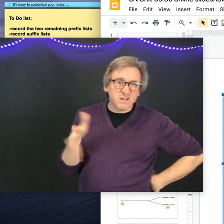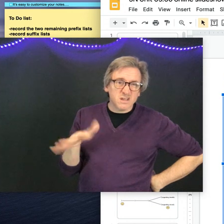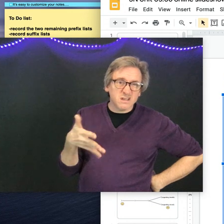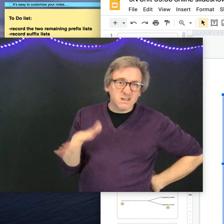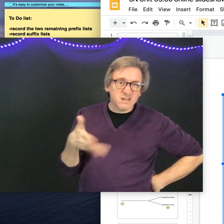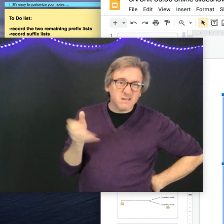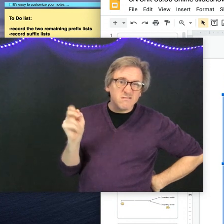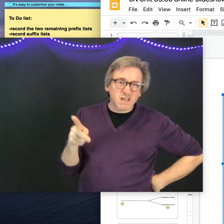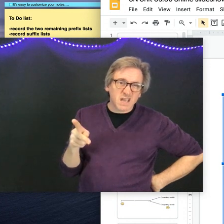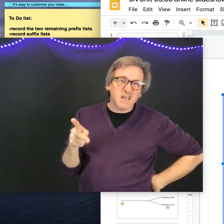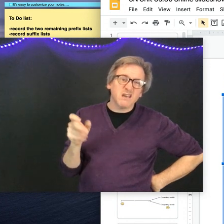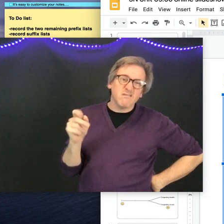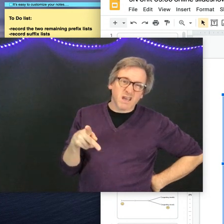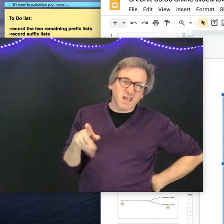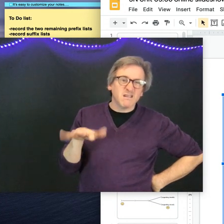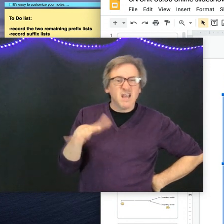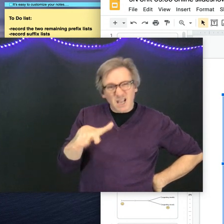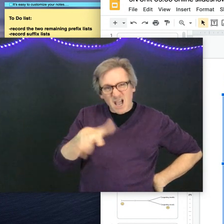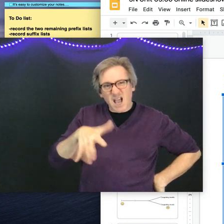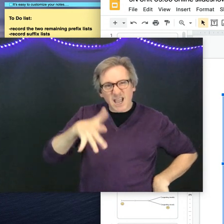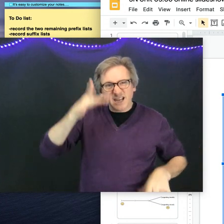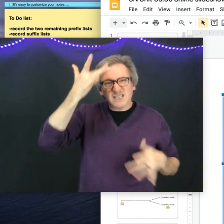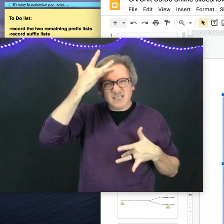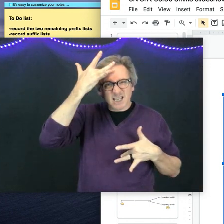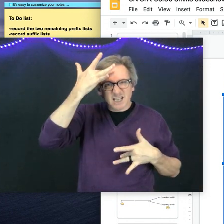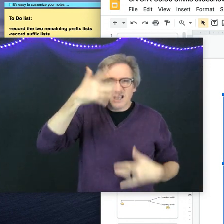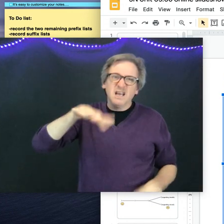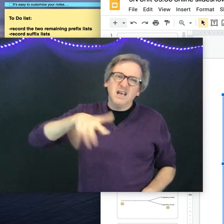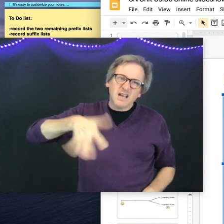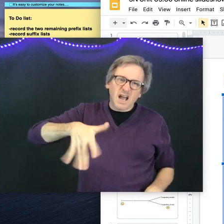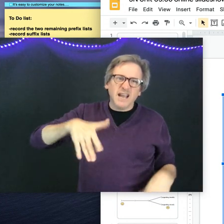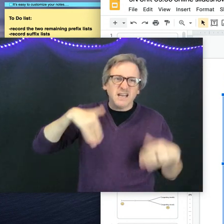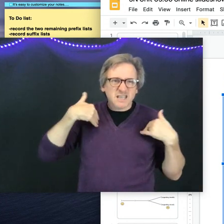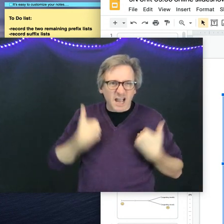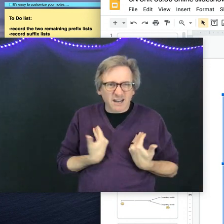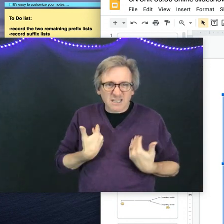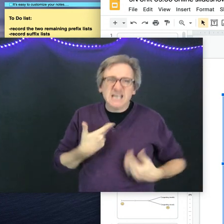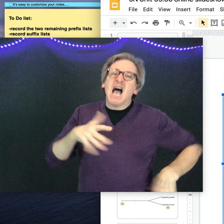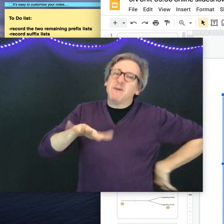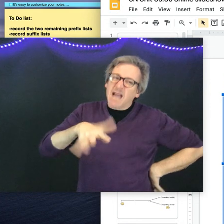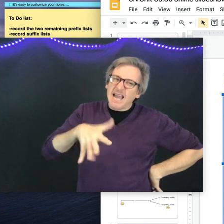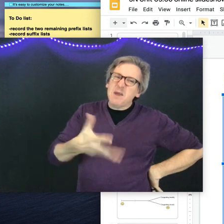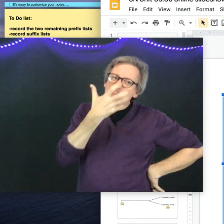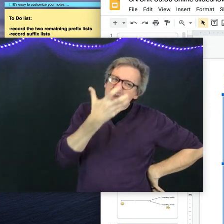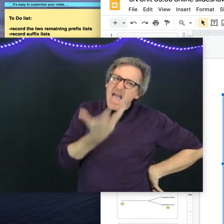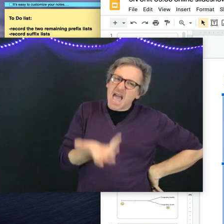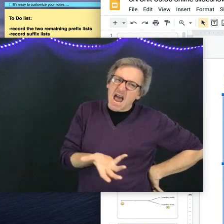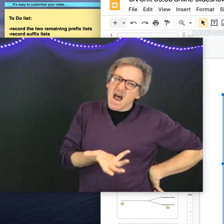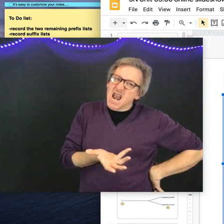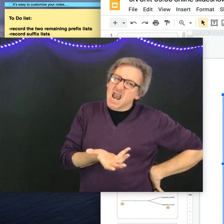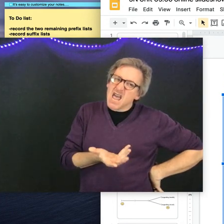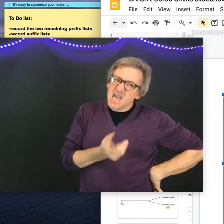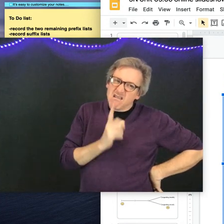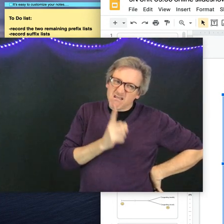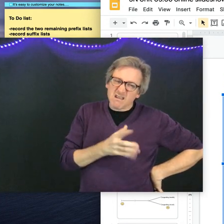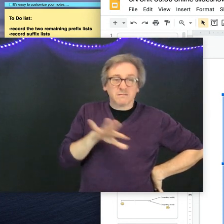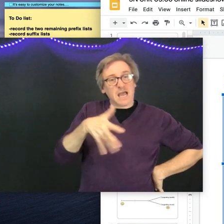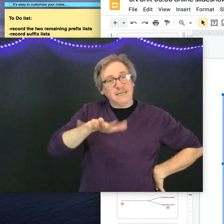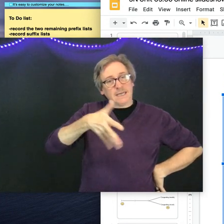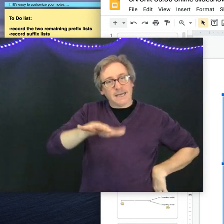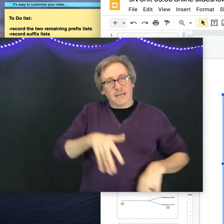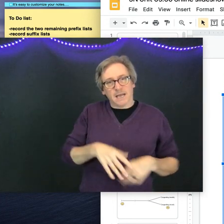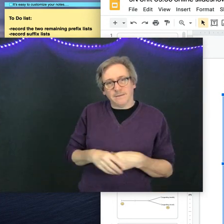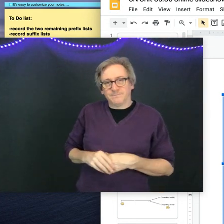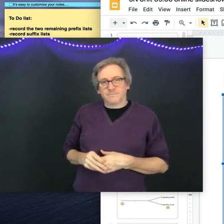So. Okay. Kind of sick. Kind of tired. I'm kind of mad. Right?